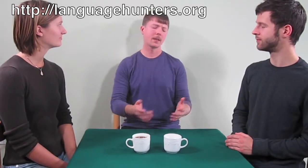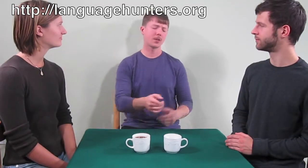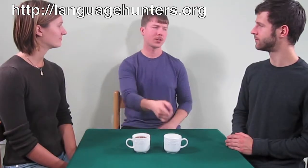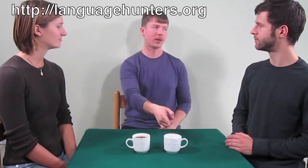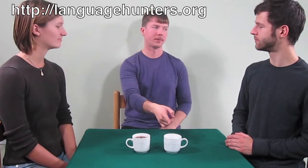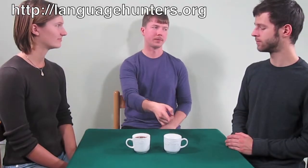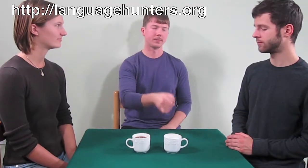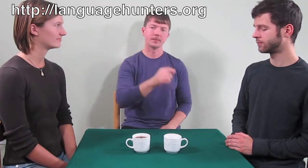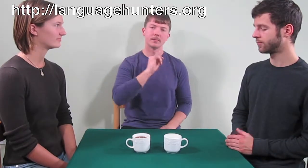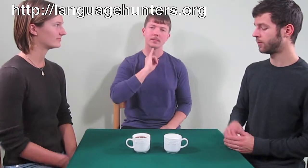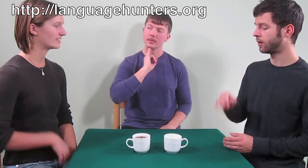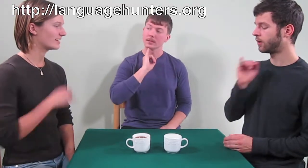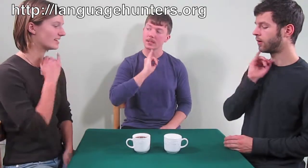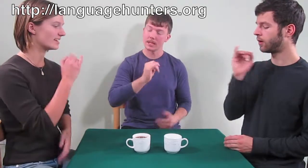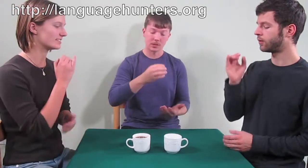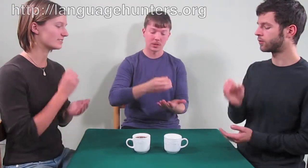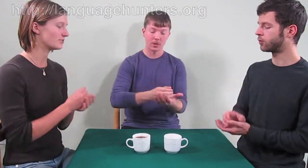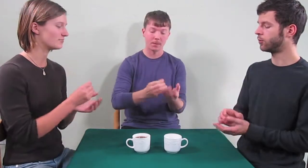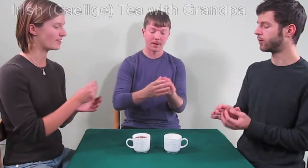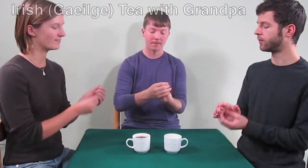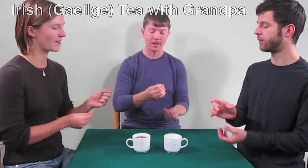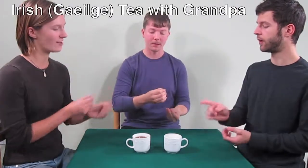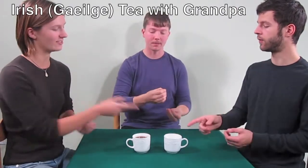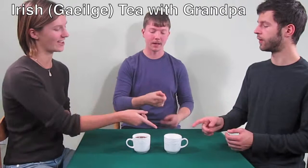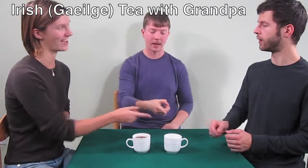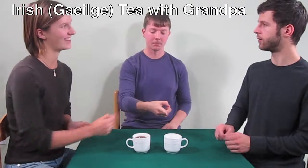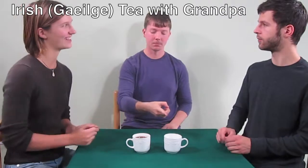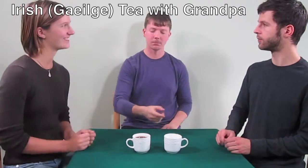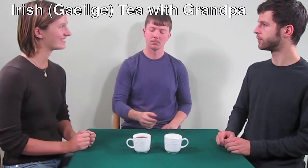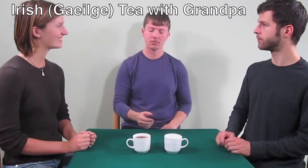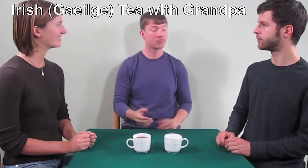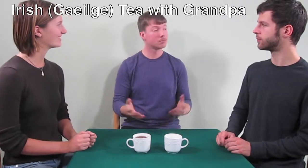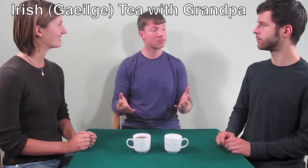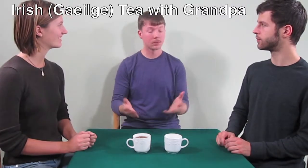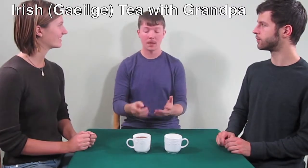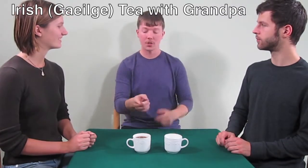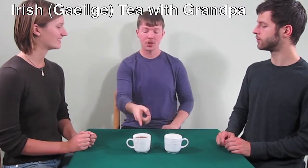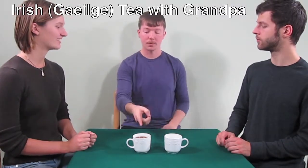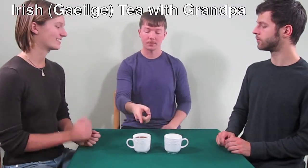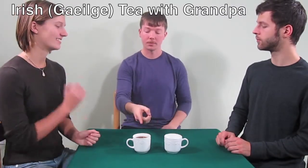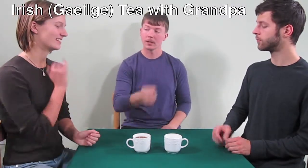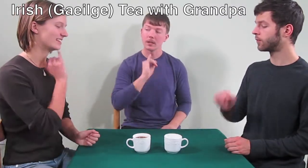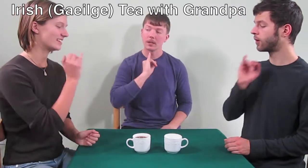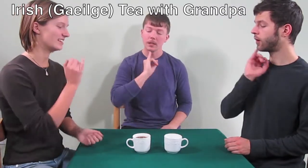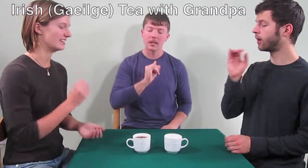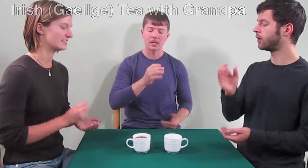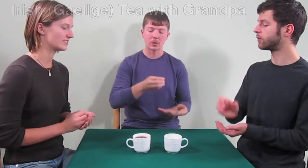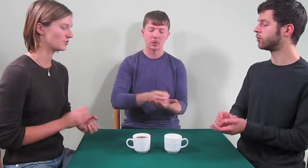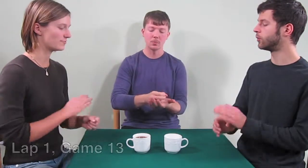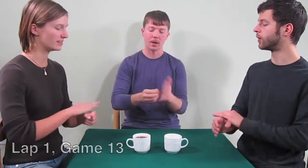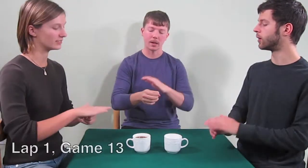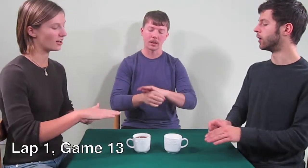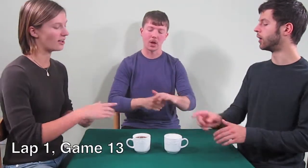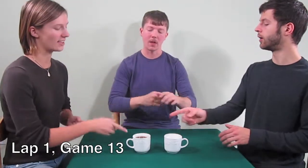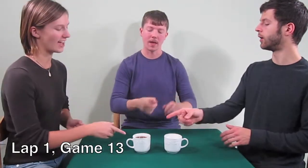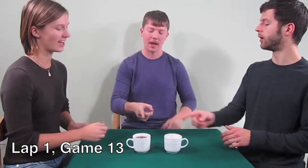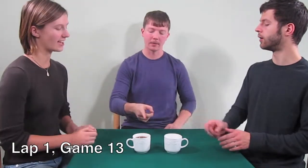Cad é seo? Is cúpán fáilimh é. Cad é seo? Is cúpán lán é.